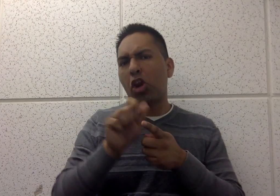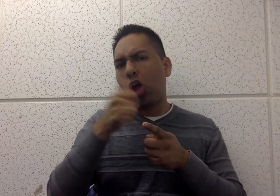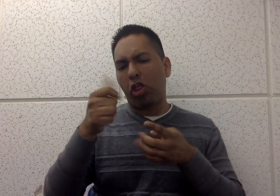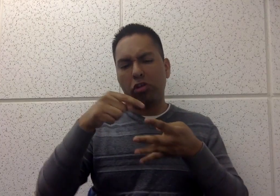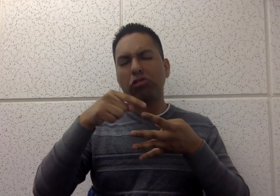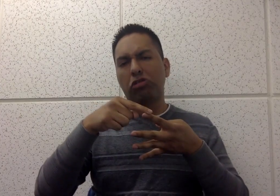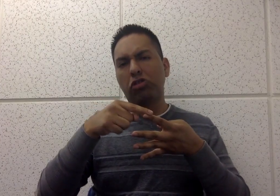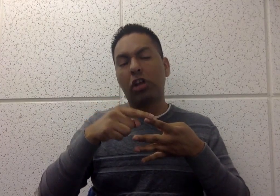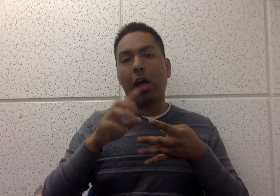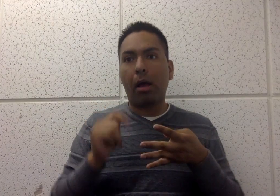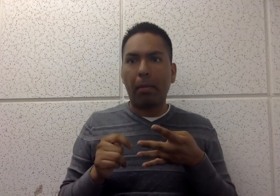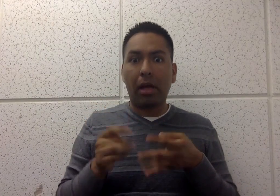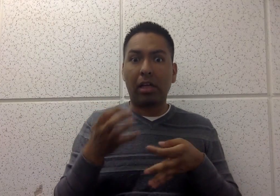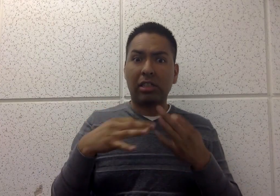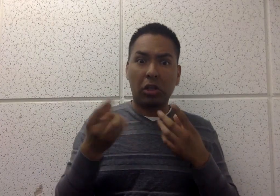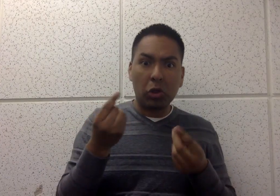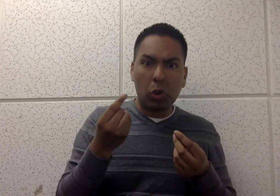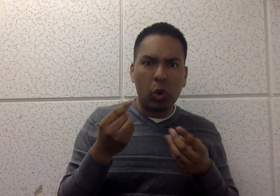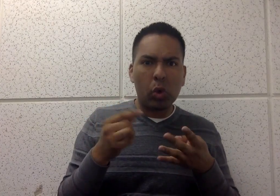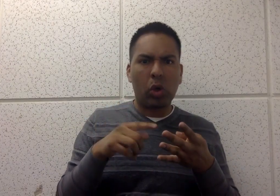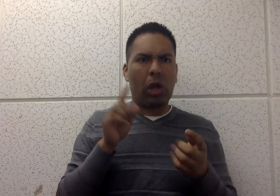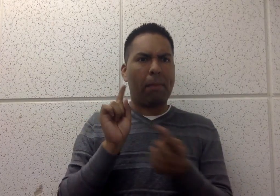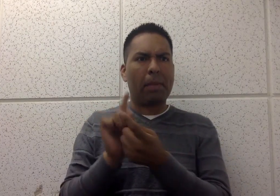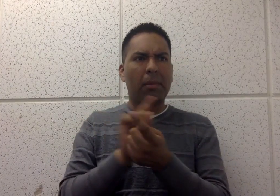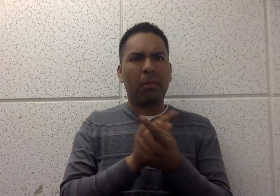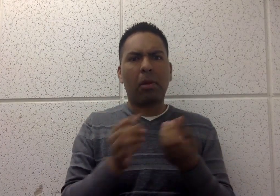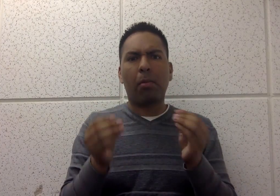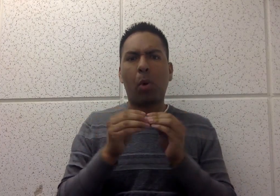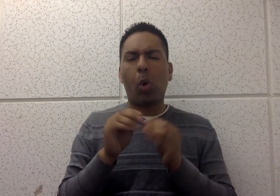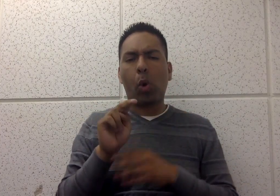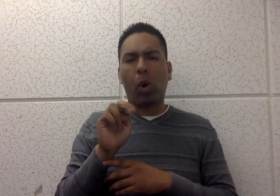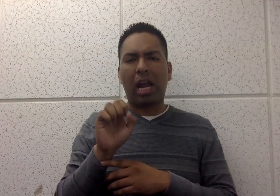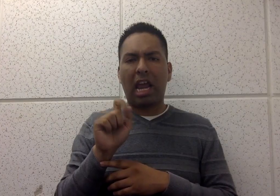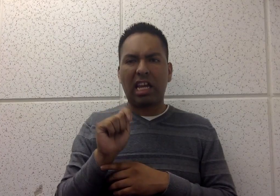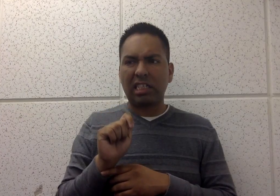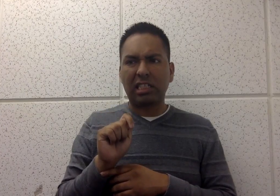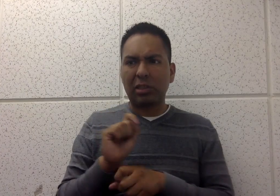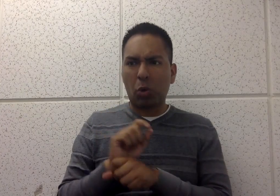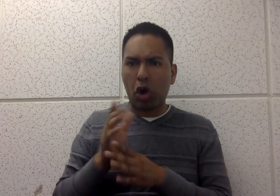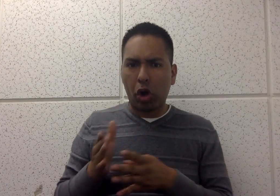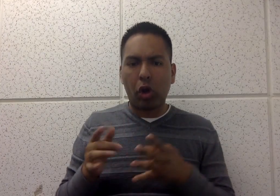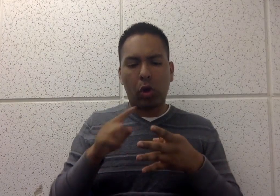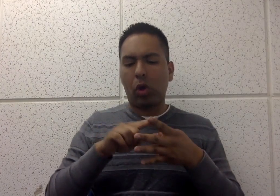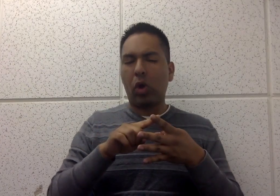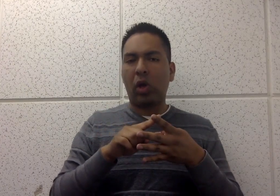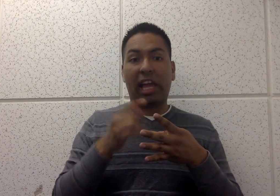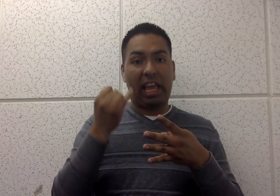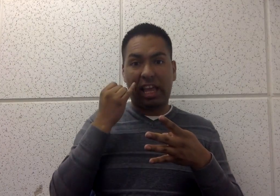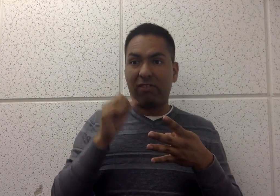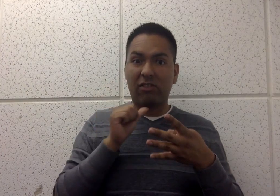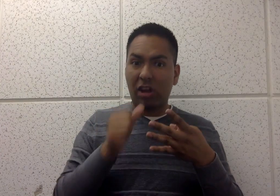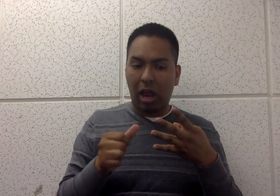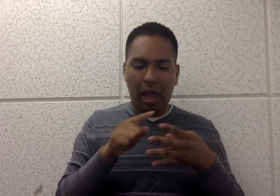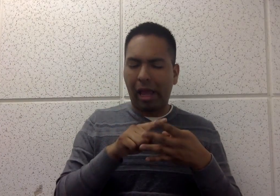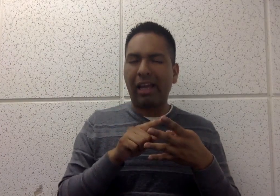higher number of nest maintenance workers, I'm less likely to forage. So it has to know the difference between a forager and a nest